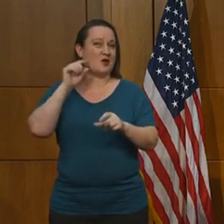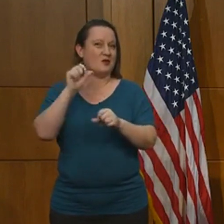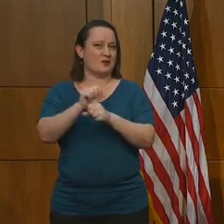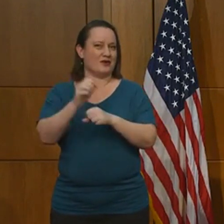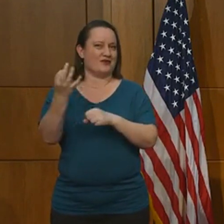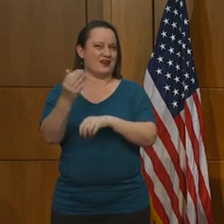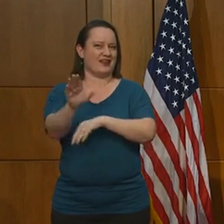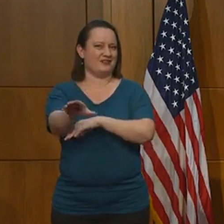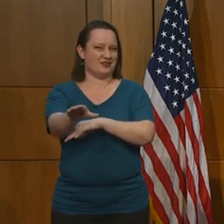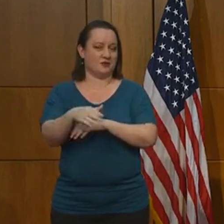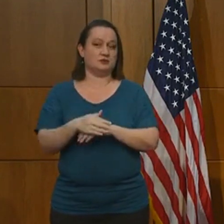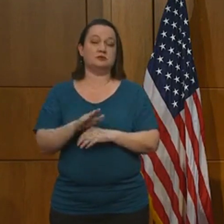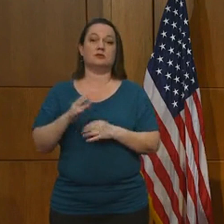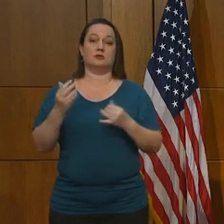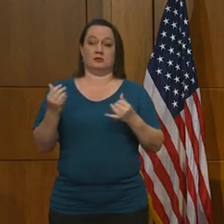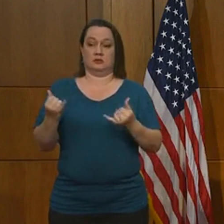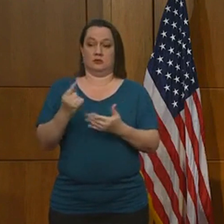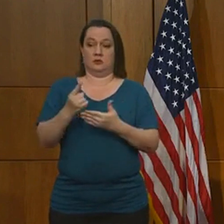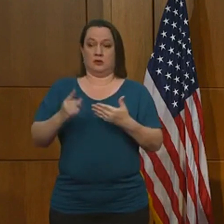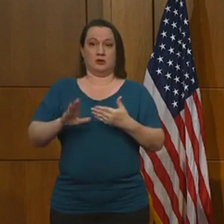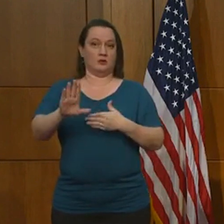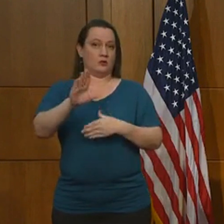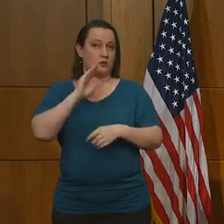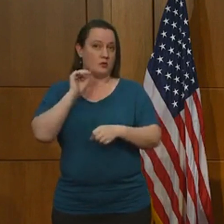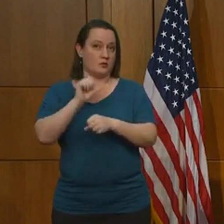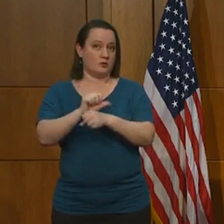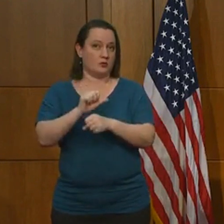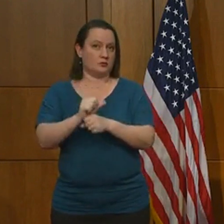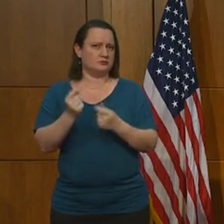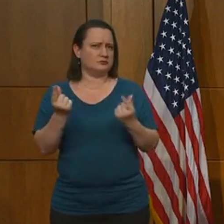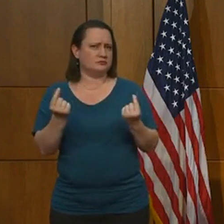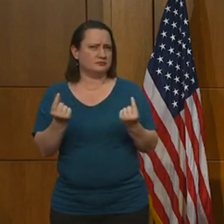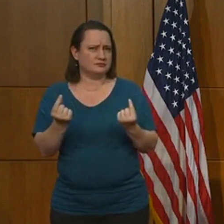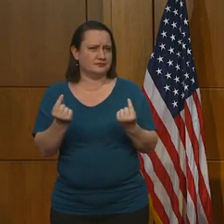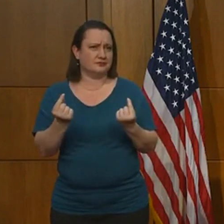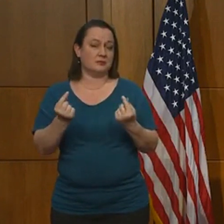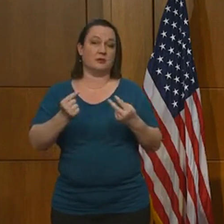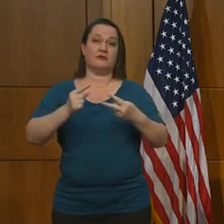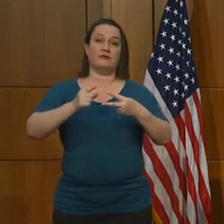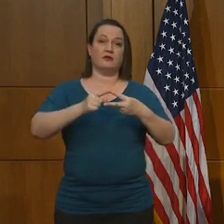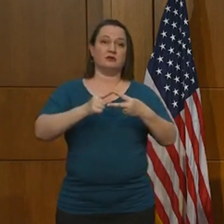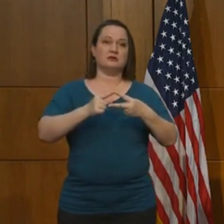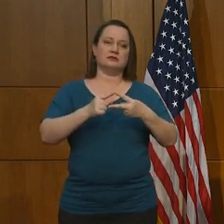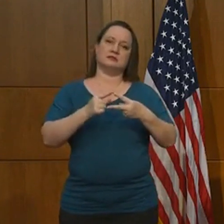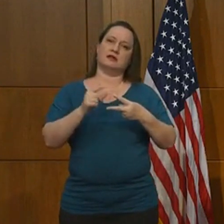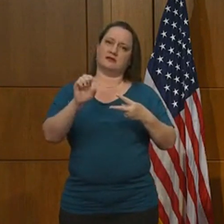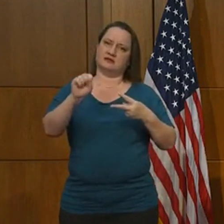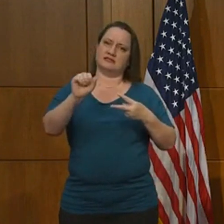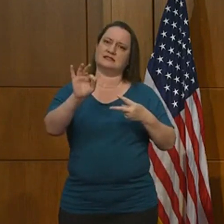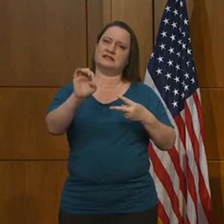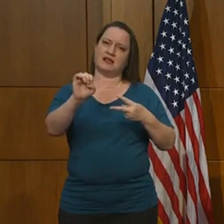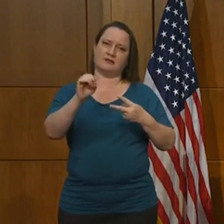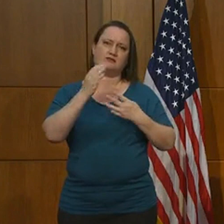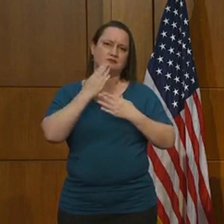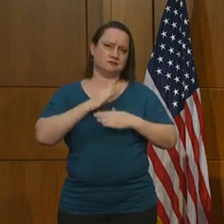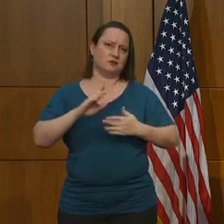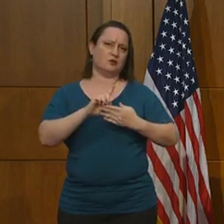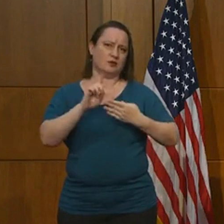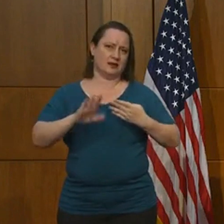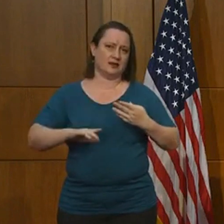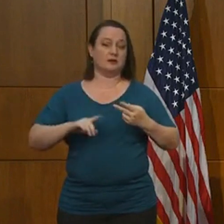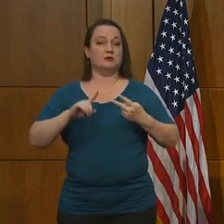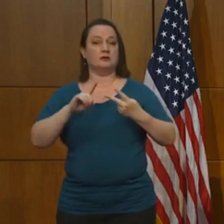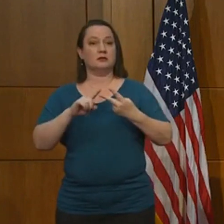afternoon. And so your homework this weekend is to, first of all, have a safe and peaceful weekend, but also make